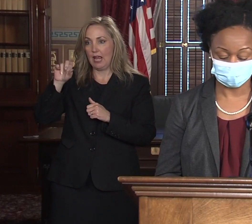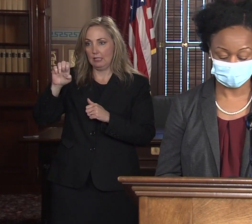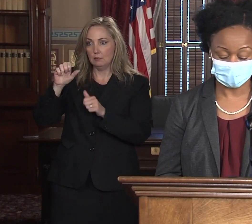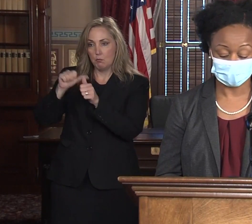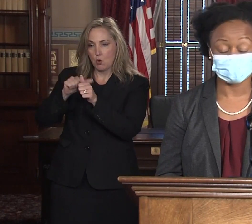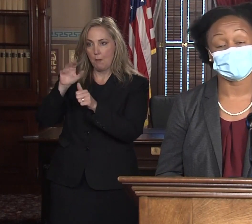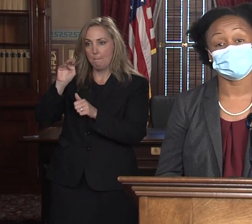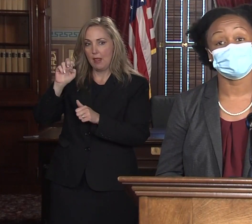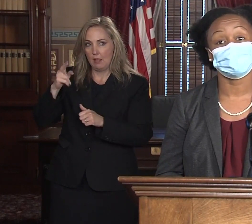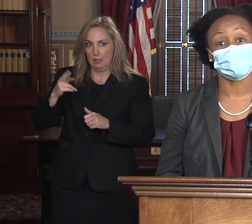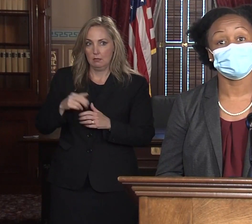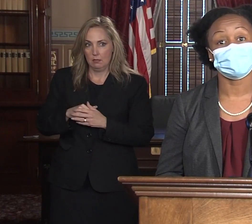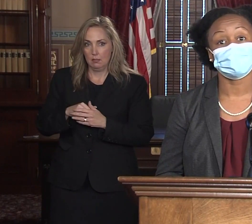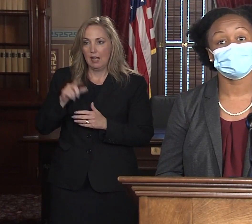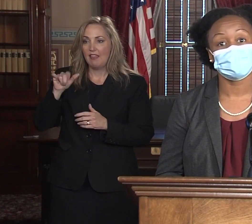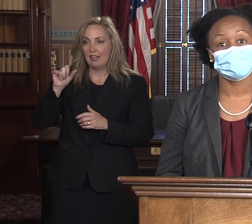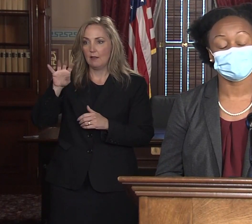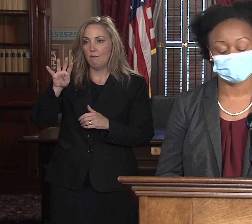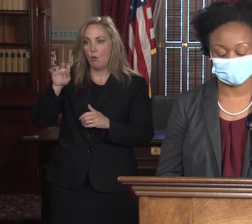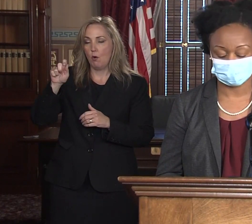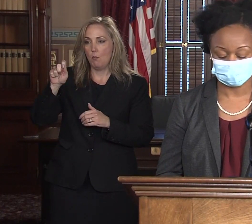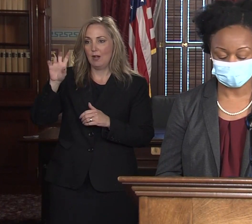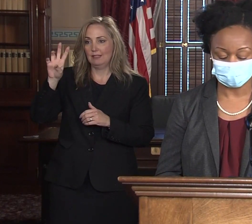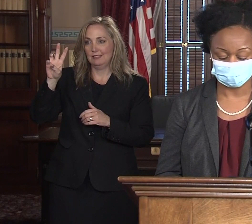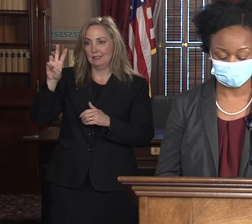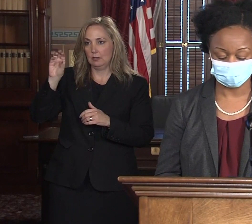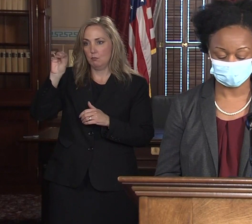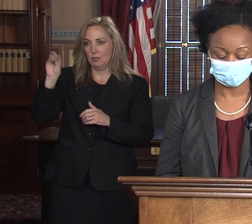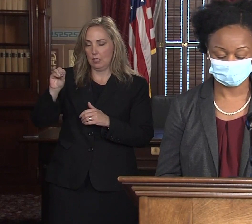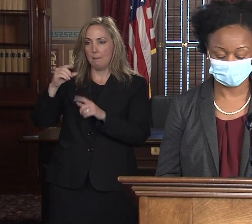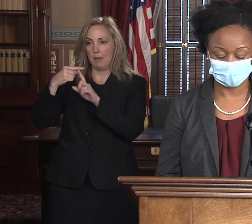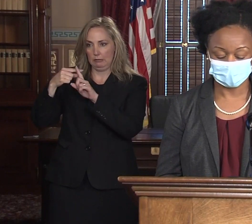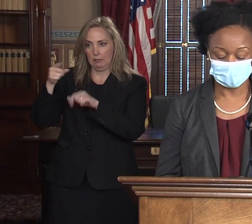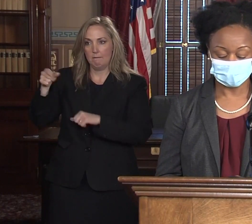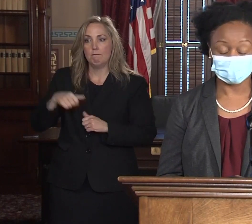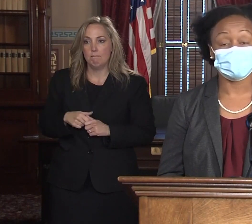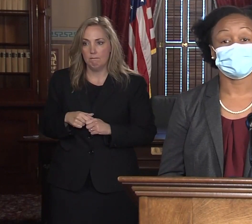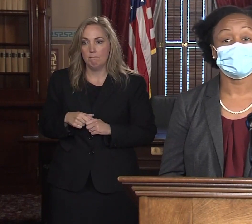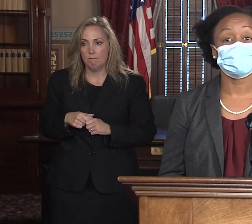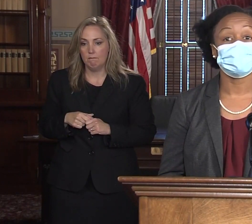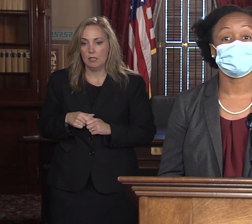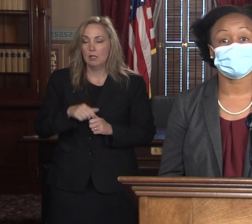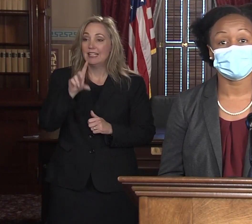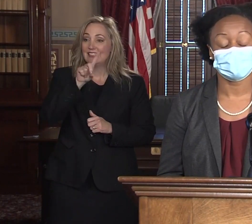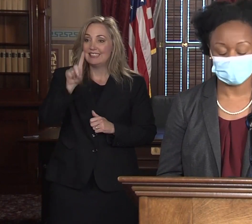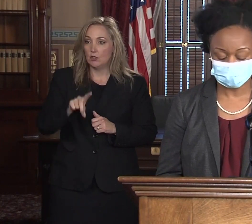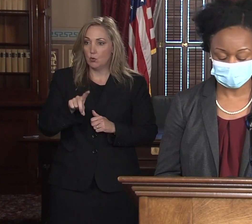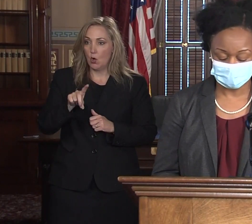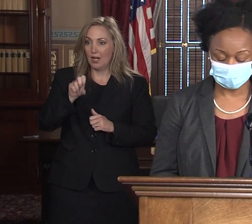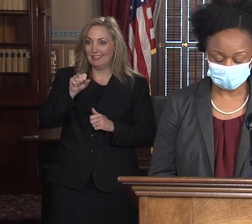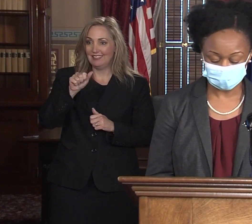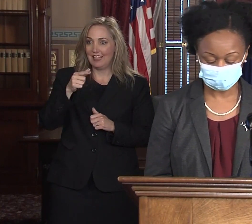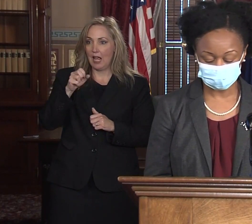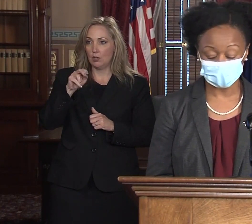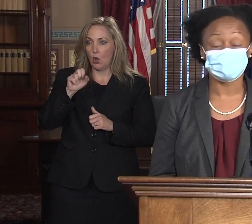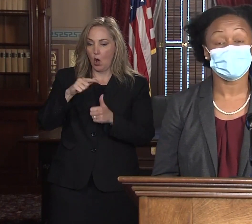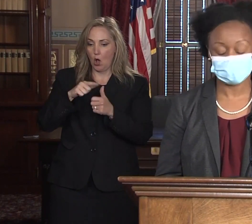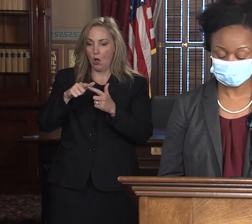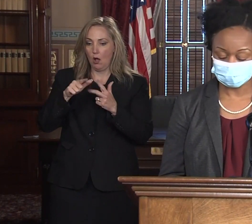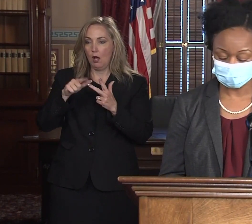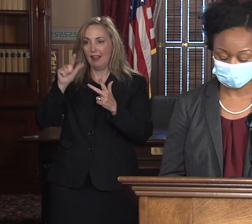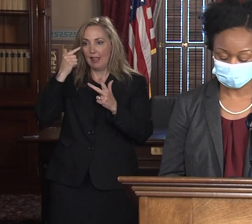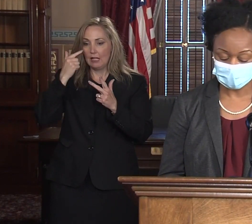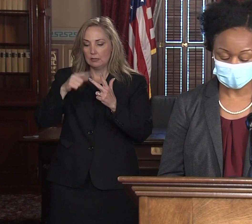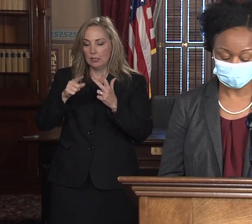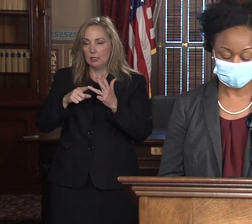per million and is at 4.6% positivity. The Detroit, Saginaw, Lansing, and